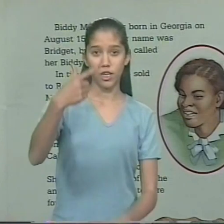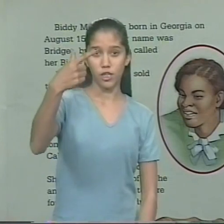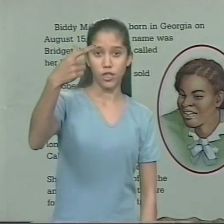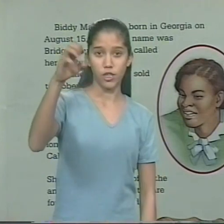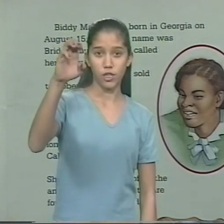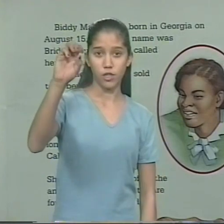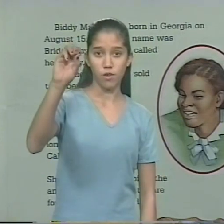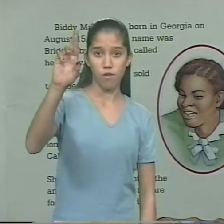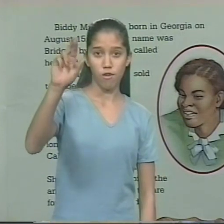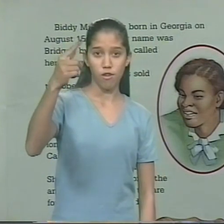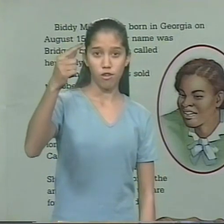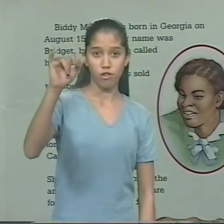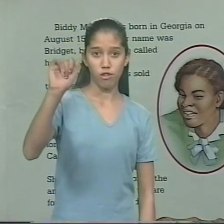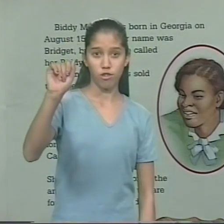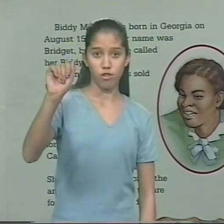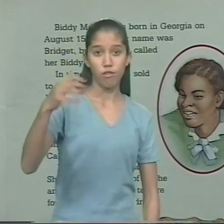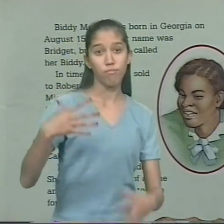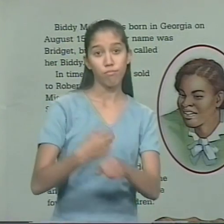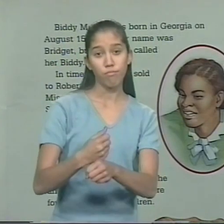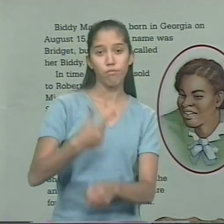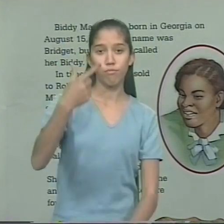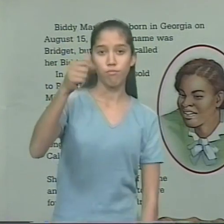Bidy Mason was born in Georgia on August 15,